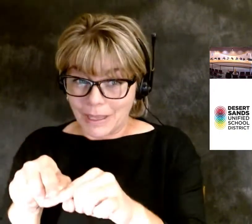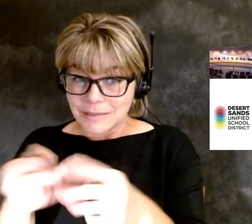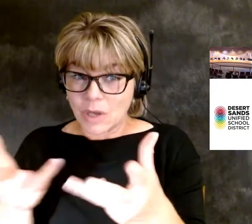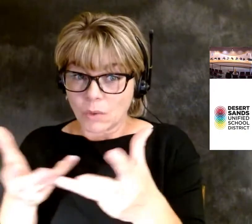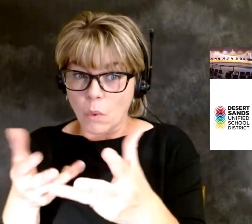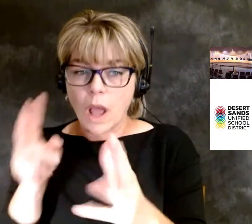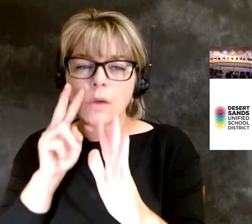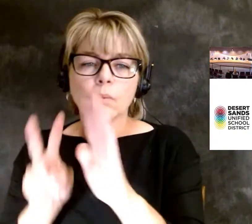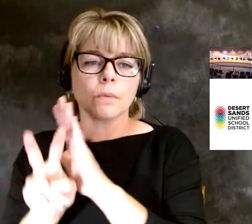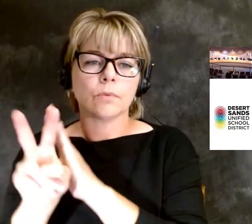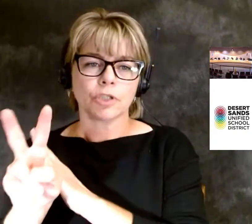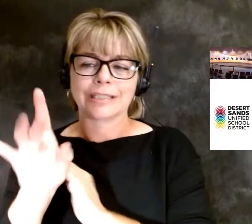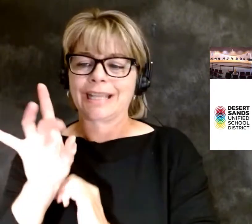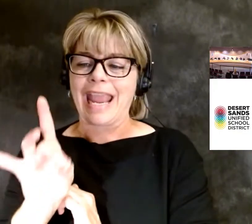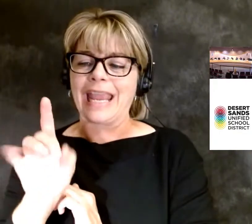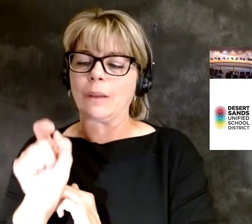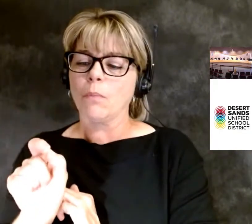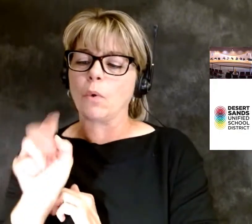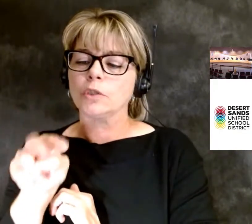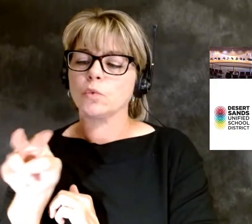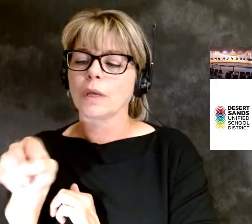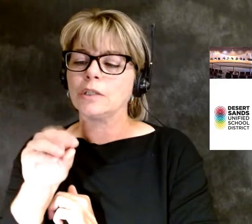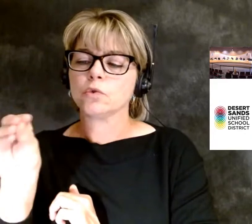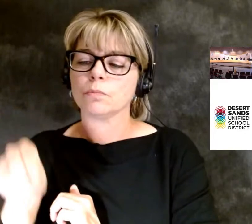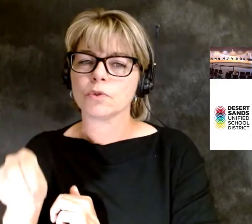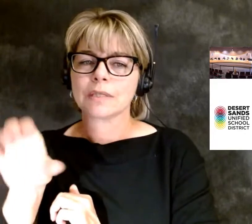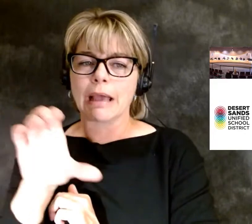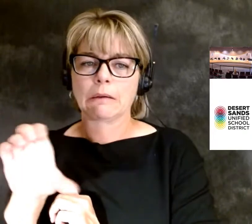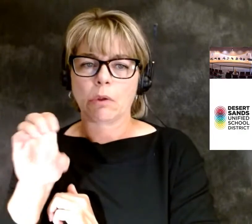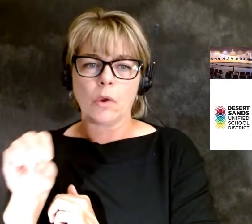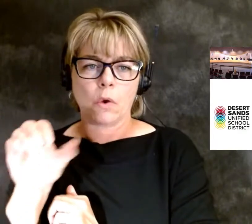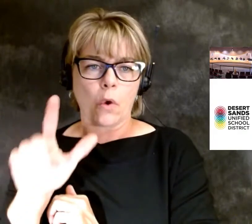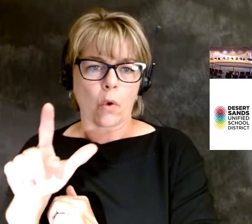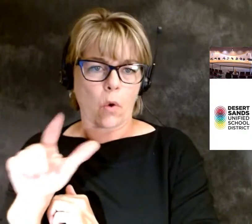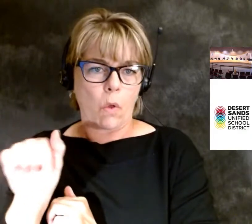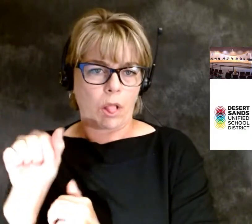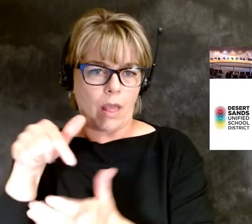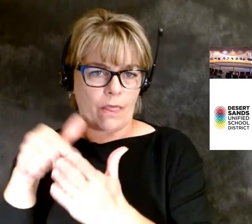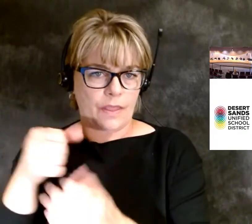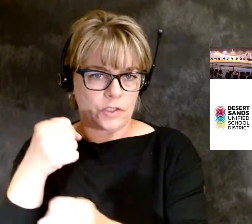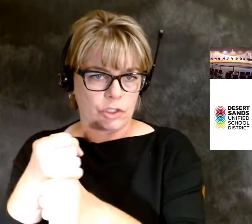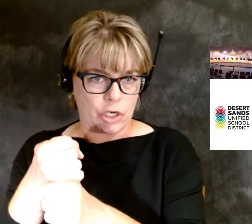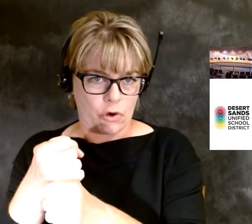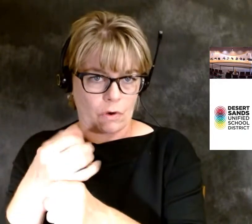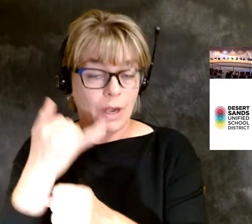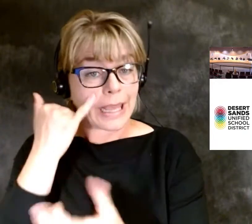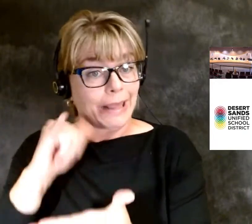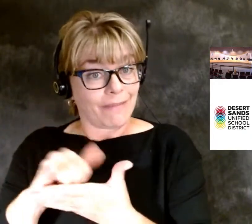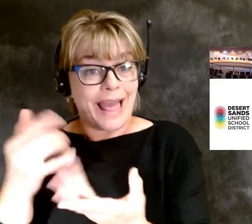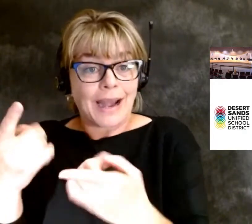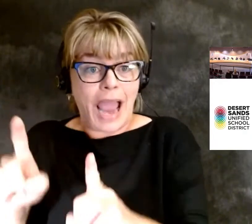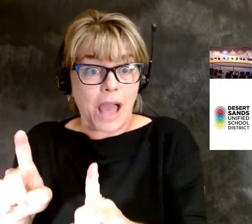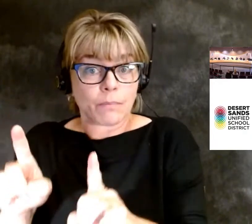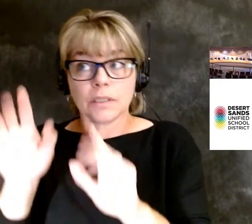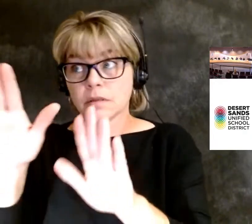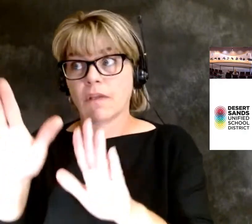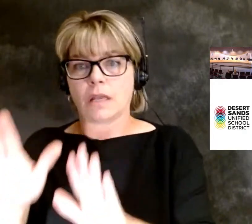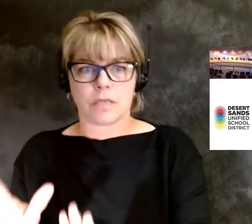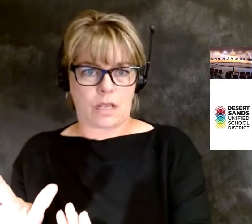an 8.22% COLA this year. Now, if that materializes, that would be fantastic. That